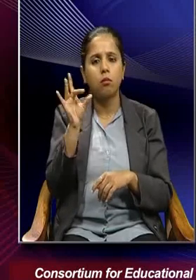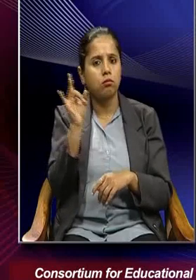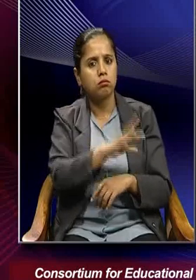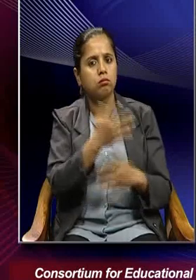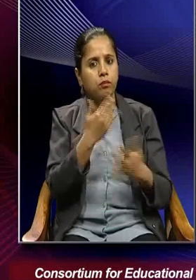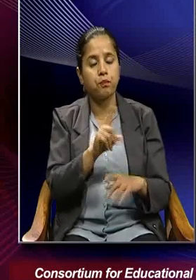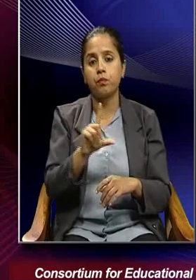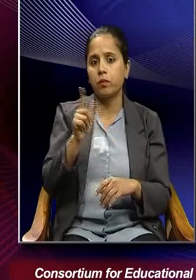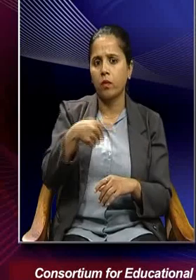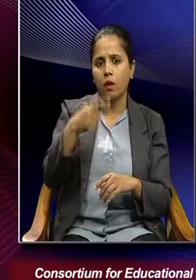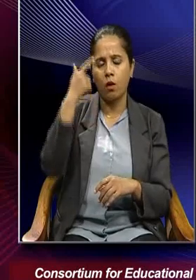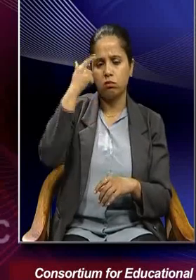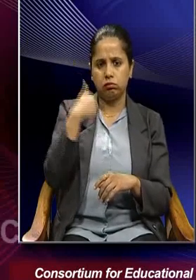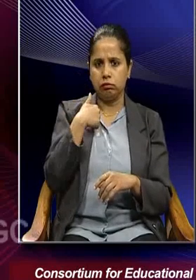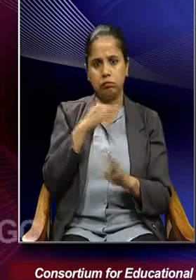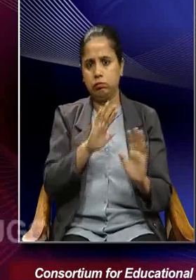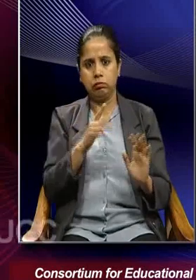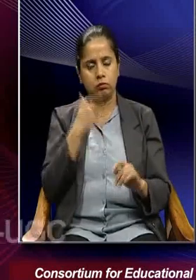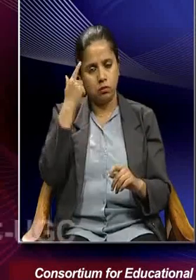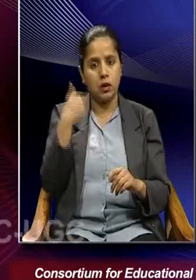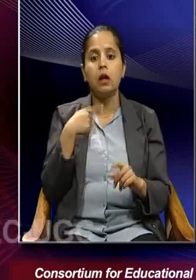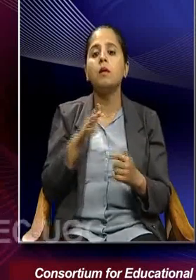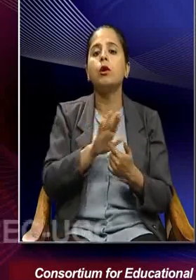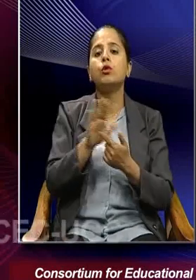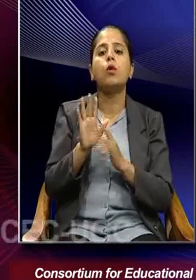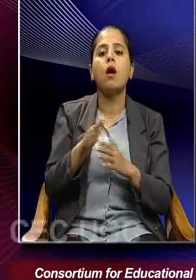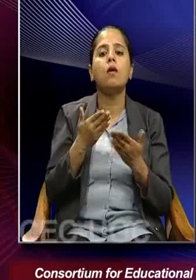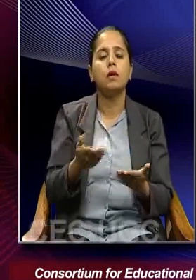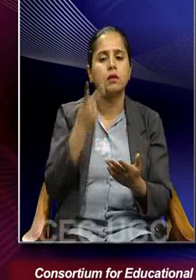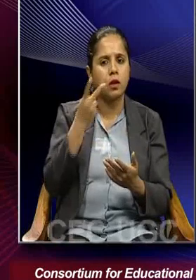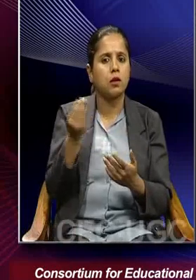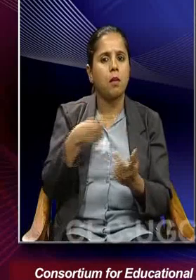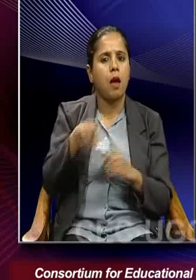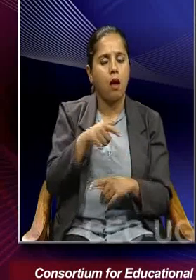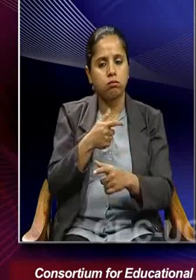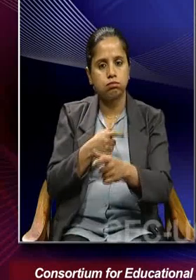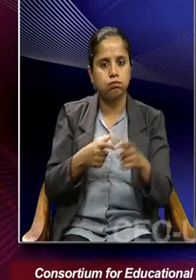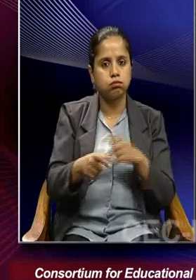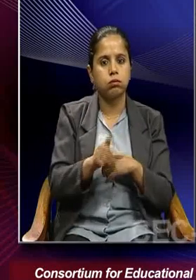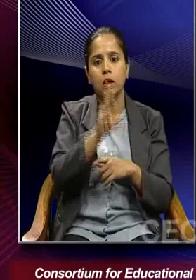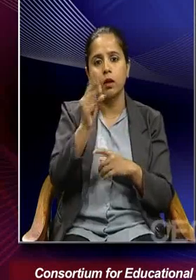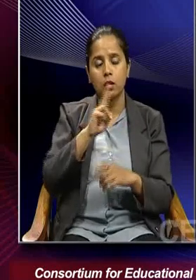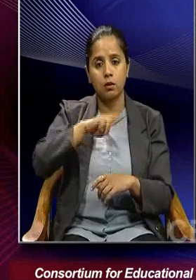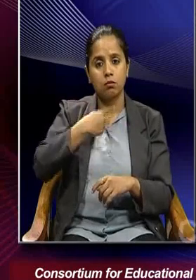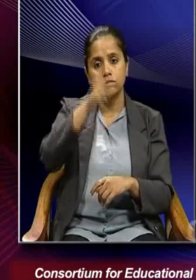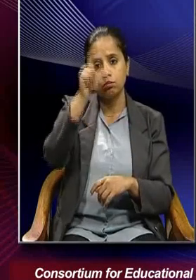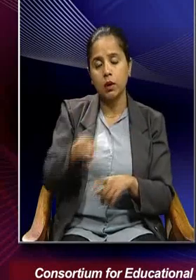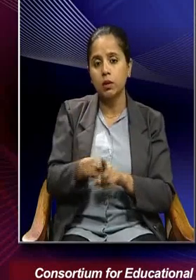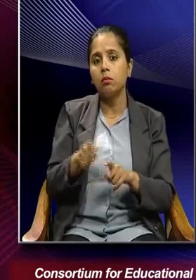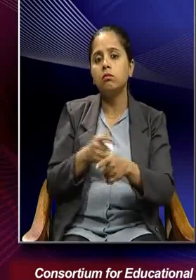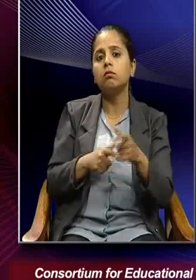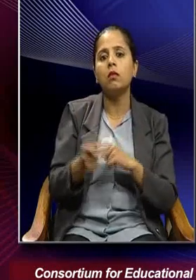she relents as well. So it is showing some kind of an empathy of a third gender person,